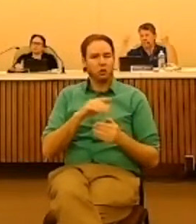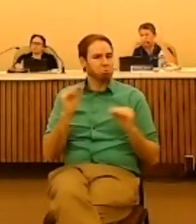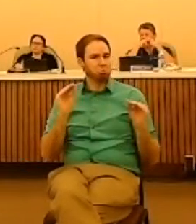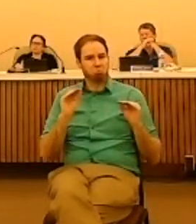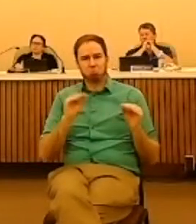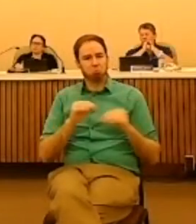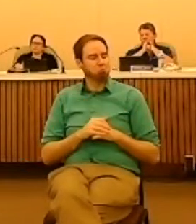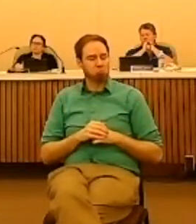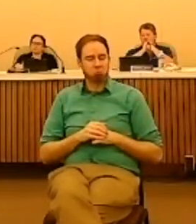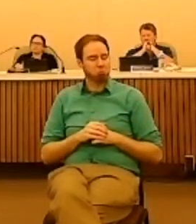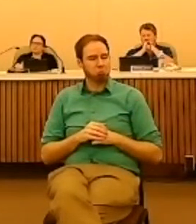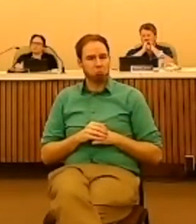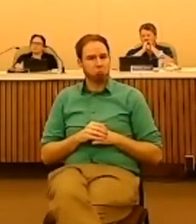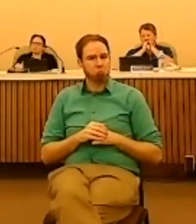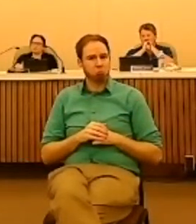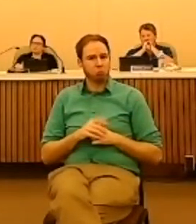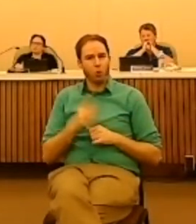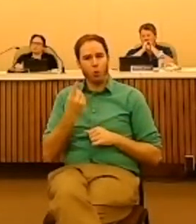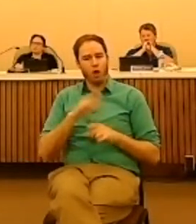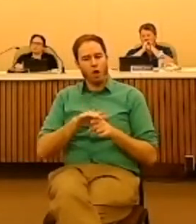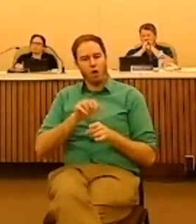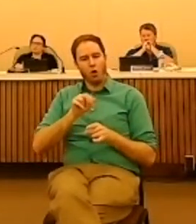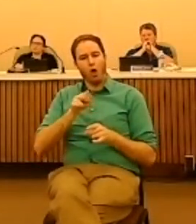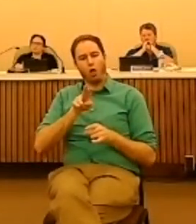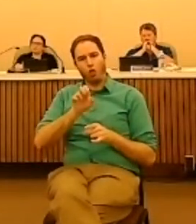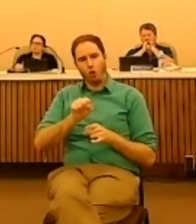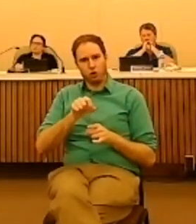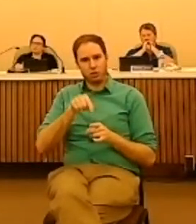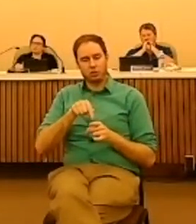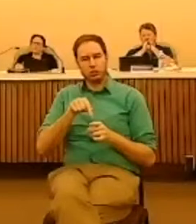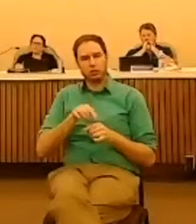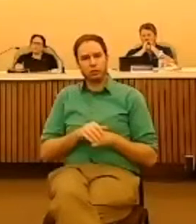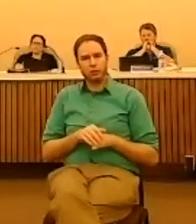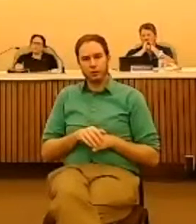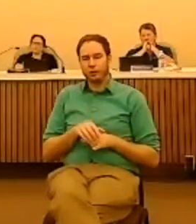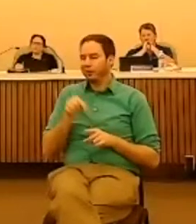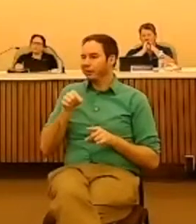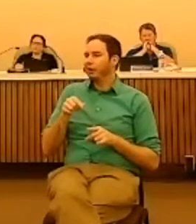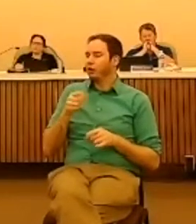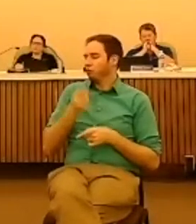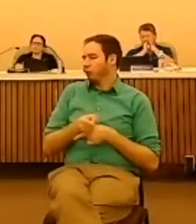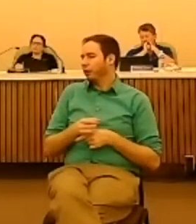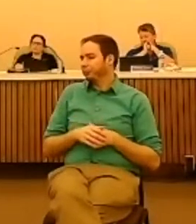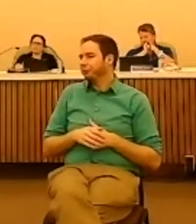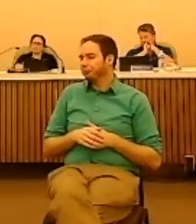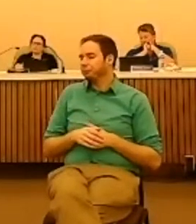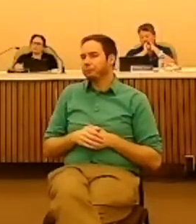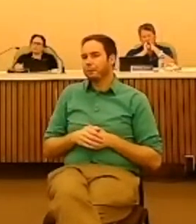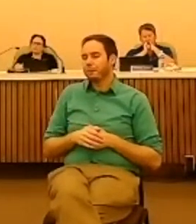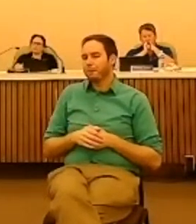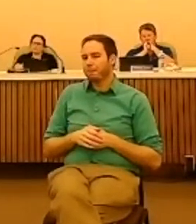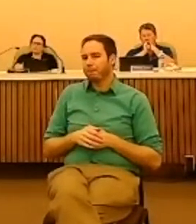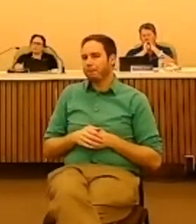was just on Authors Avenue. Authors has that right. Yeah.